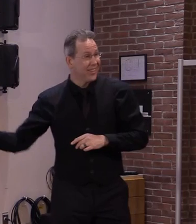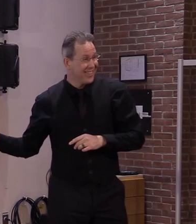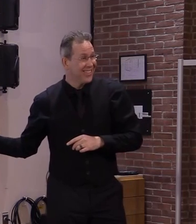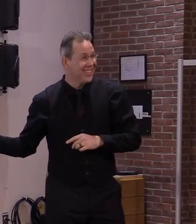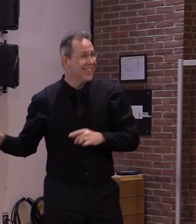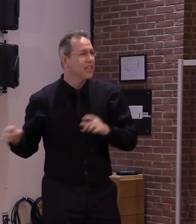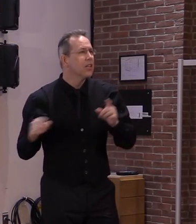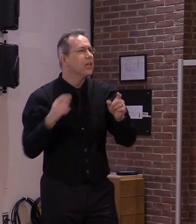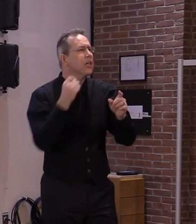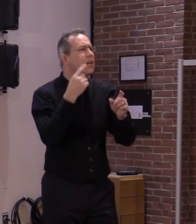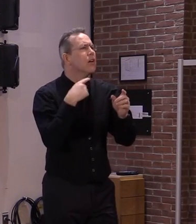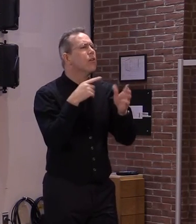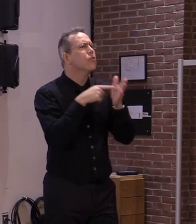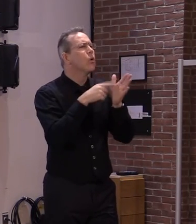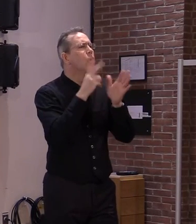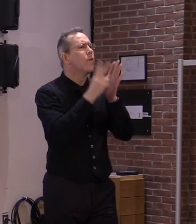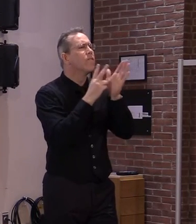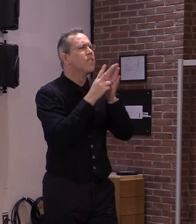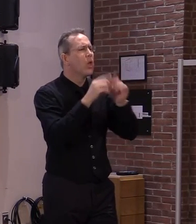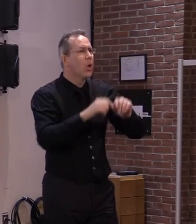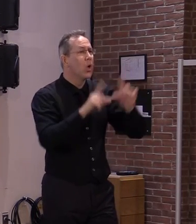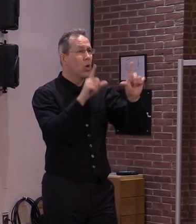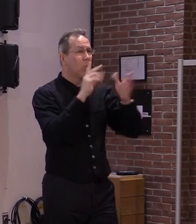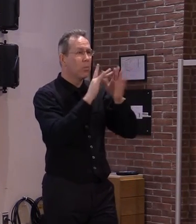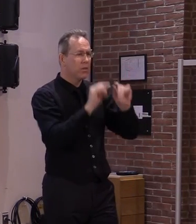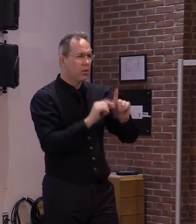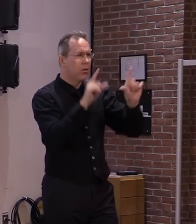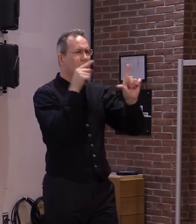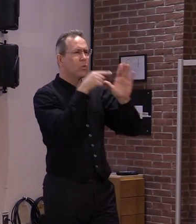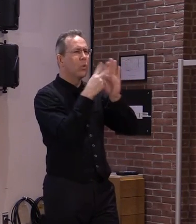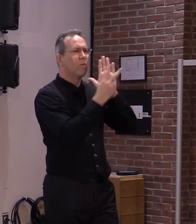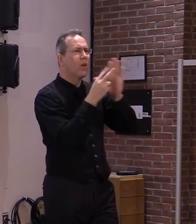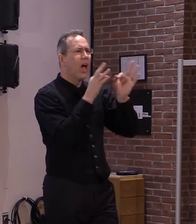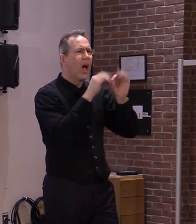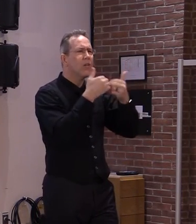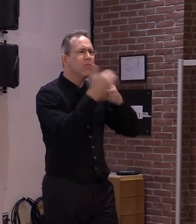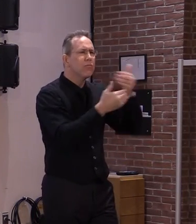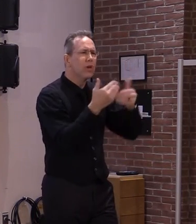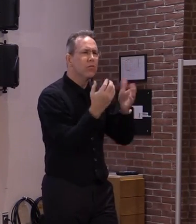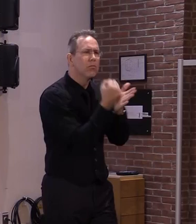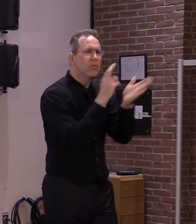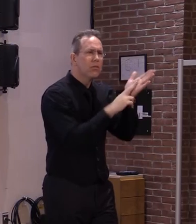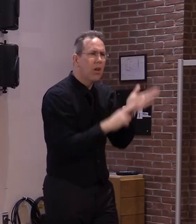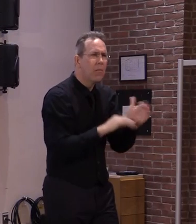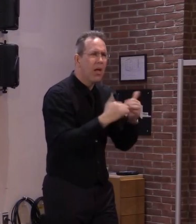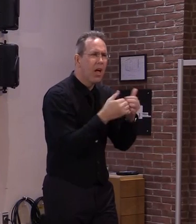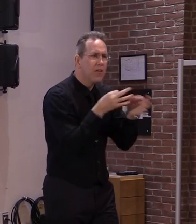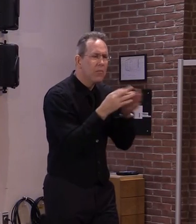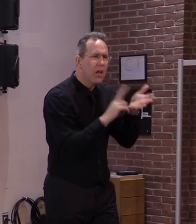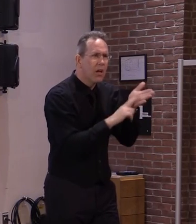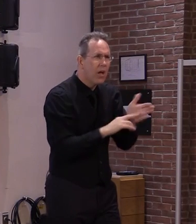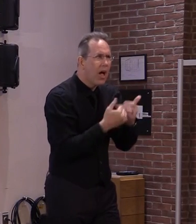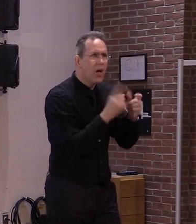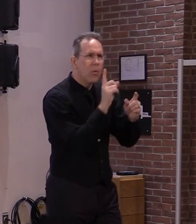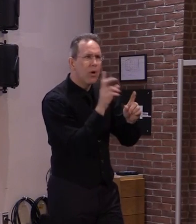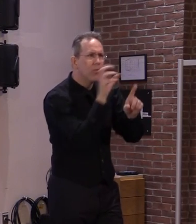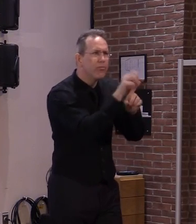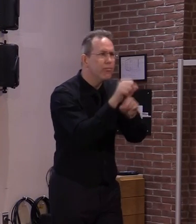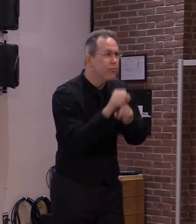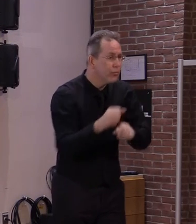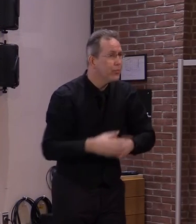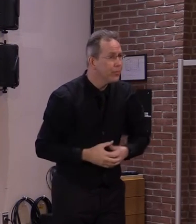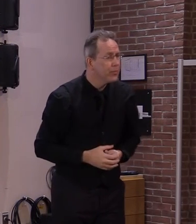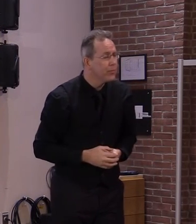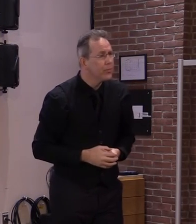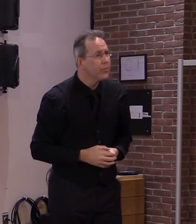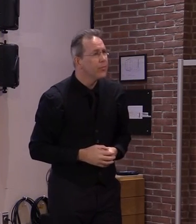healthvermont.gov/myvaccine. In addition, I do wish to alert those in the high risk category or phase 5.